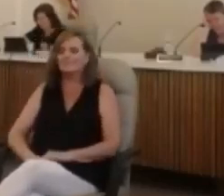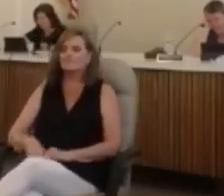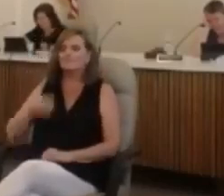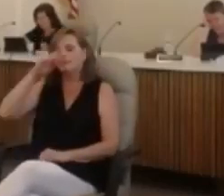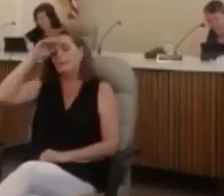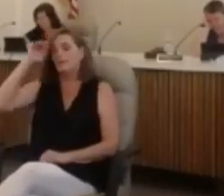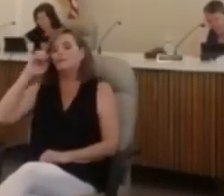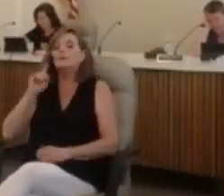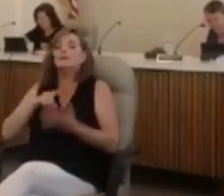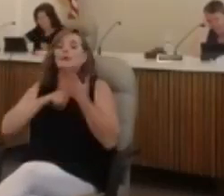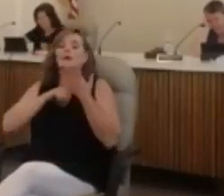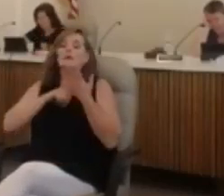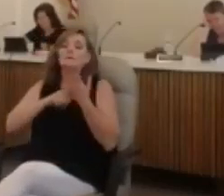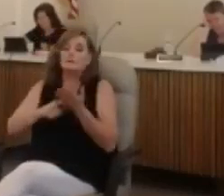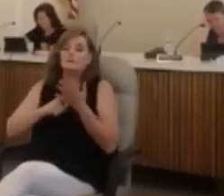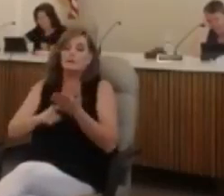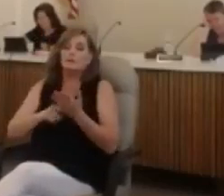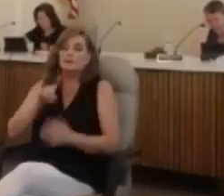Any discussion?